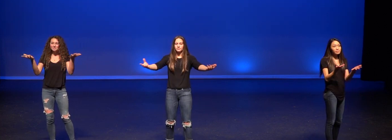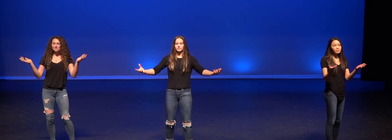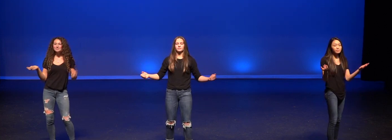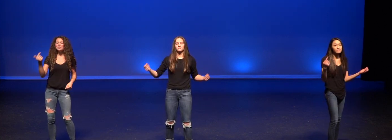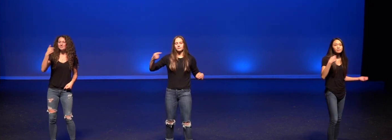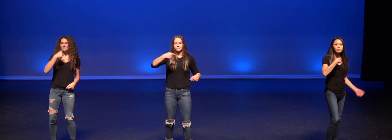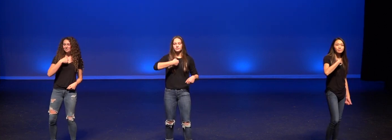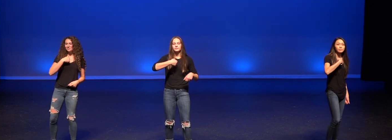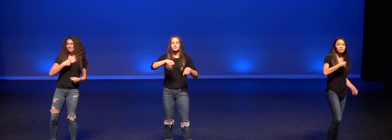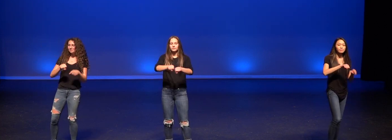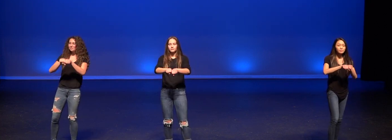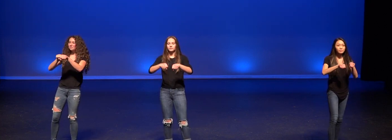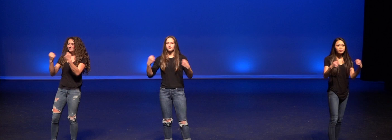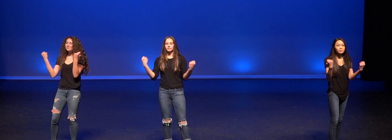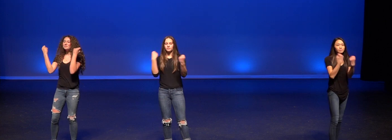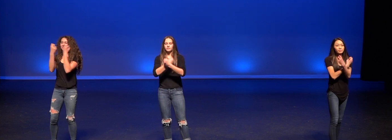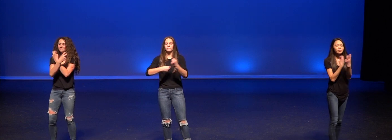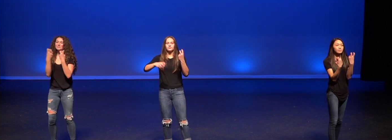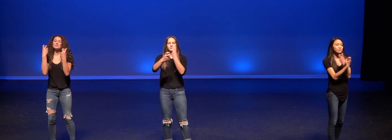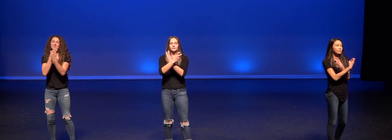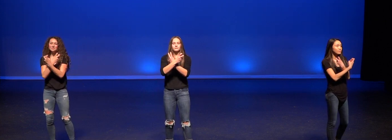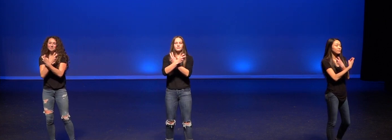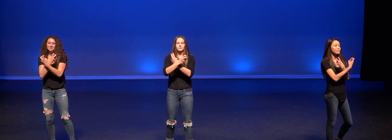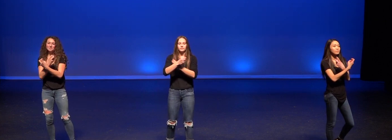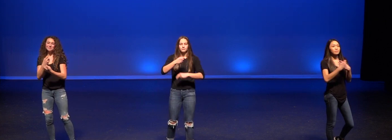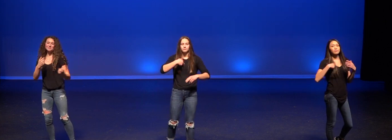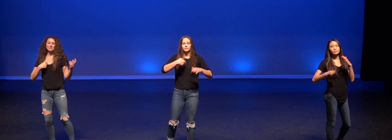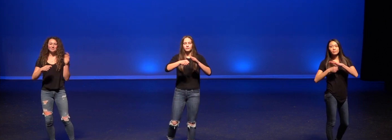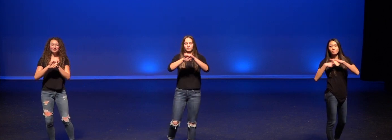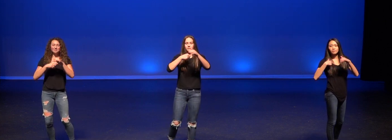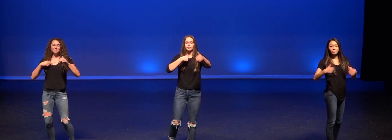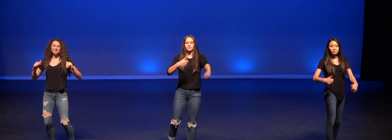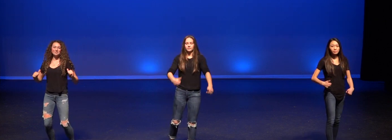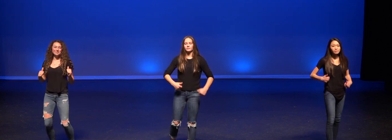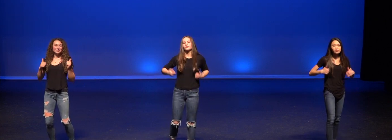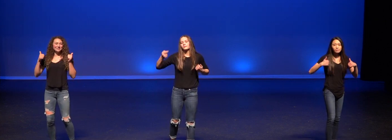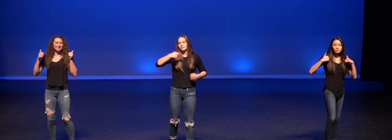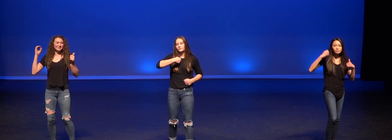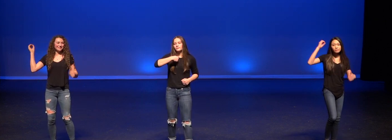did I've been feeling broken more I swear I will